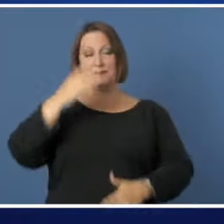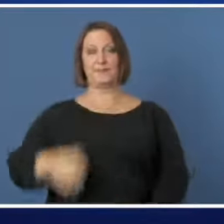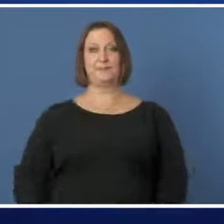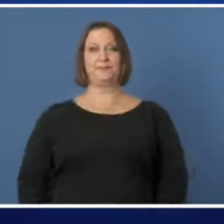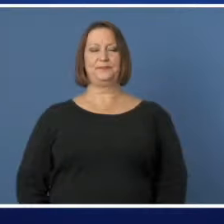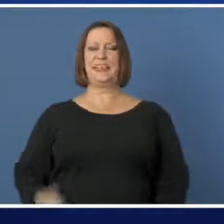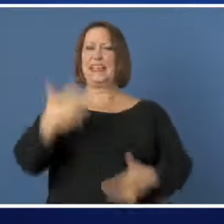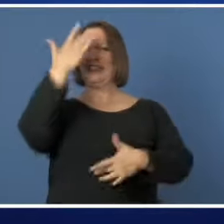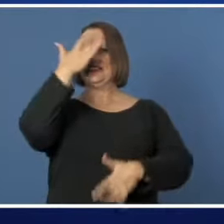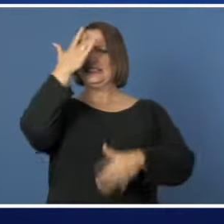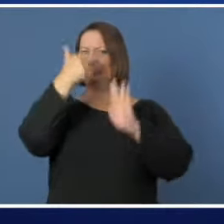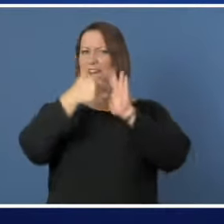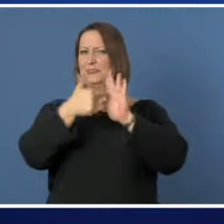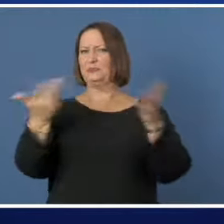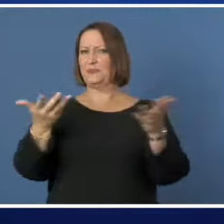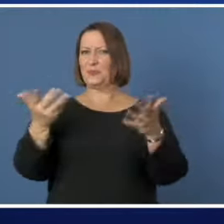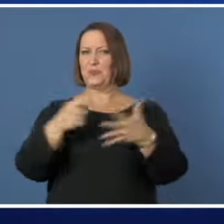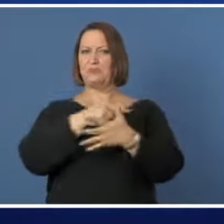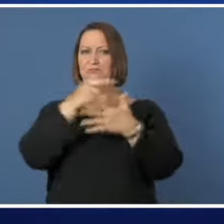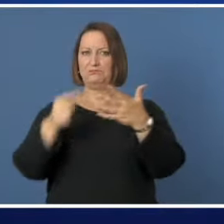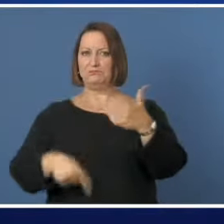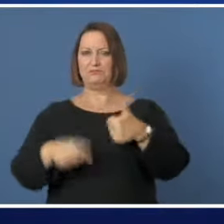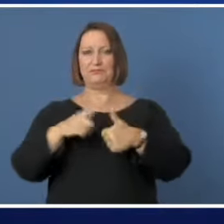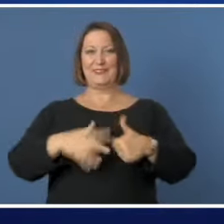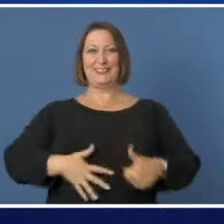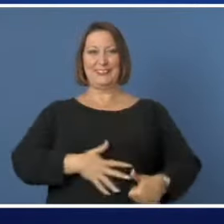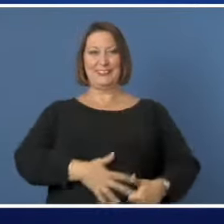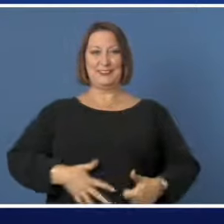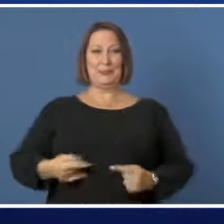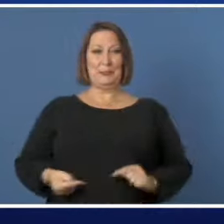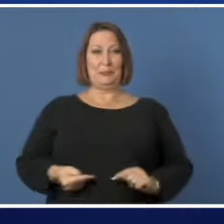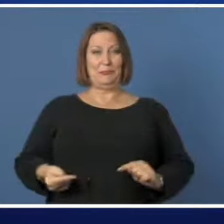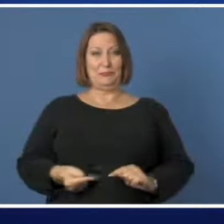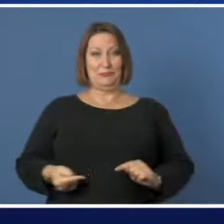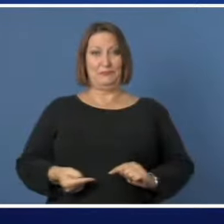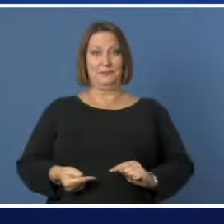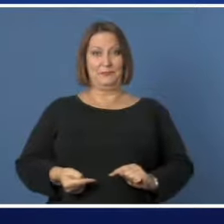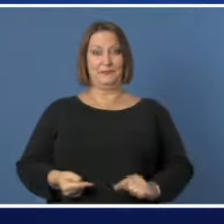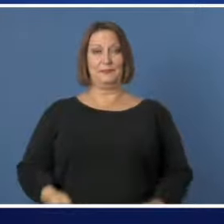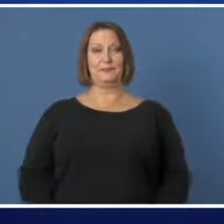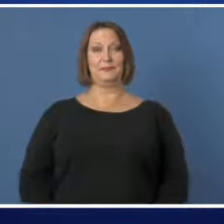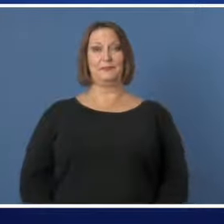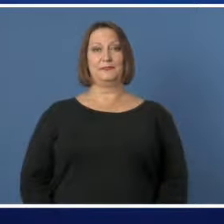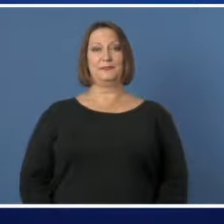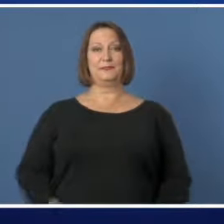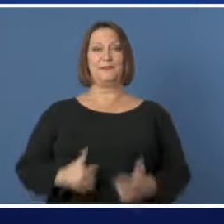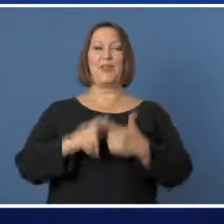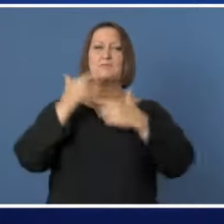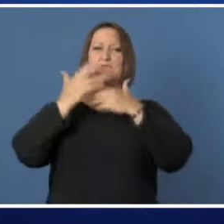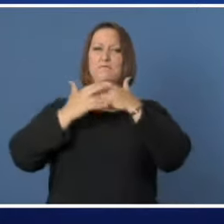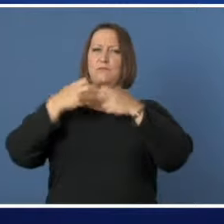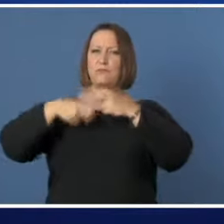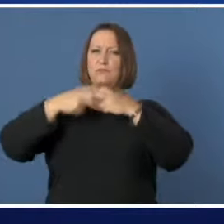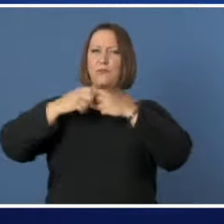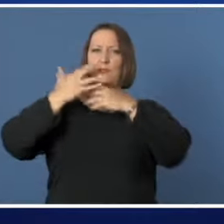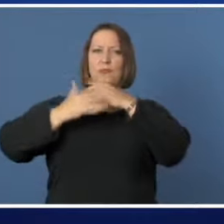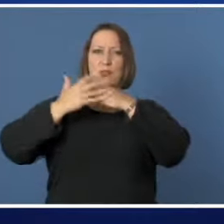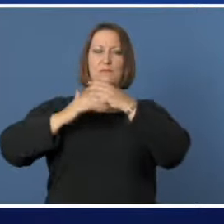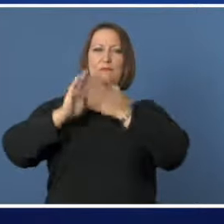Symptoms can include Abdominal pain Blood